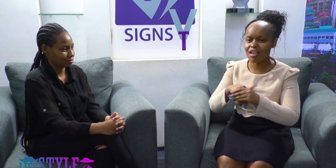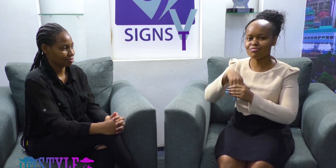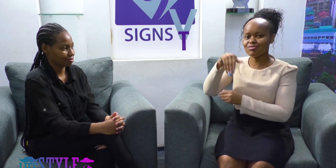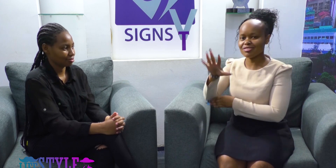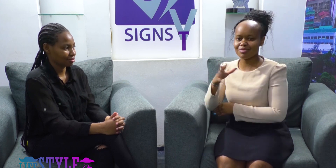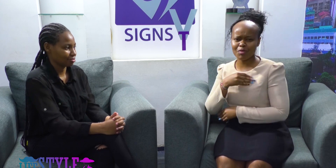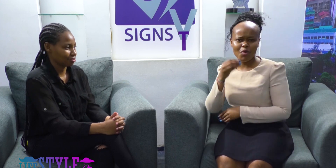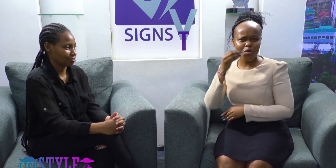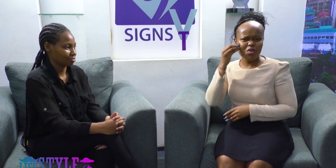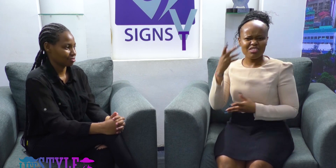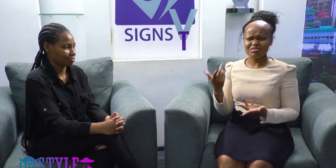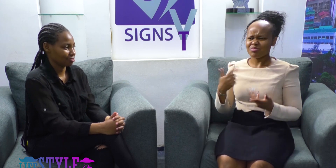when I finished Form 4,